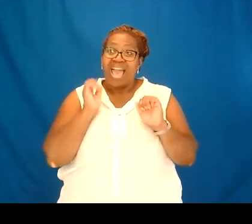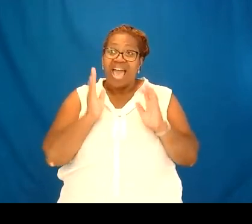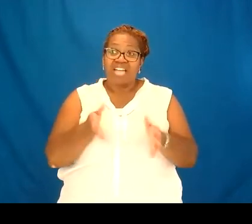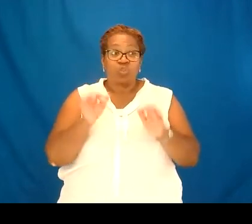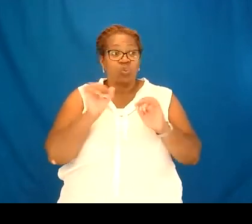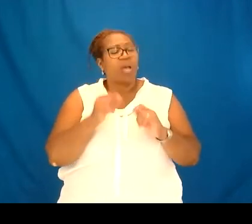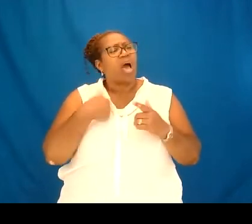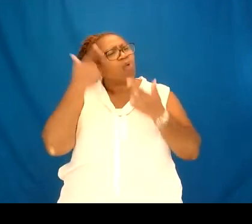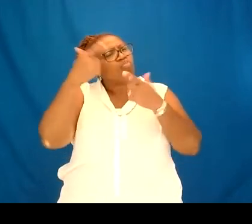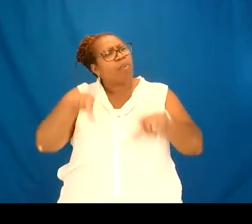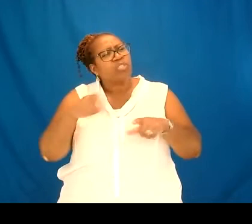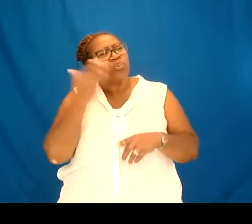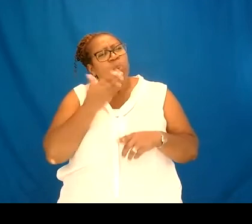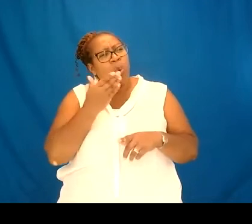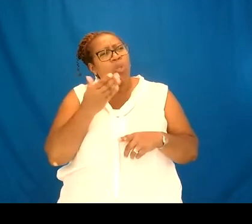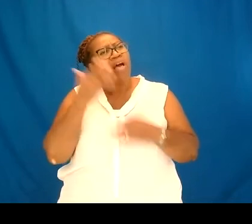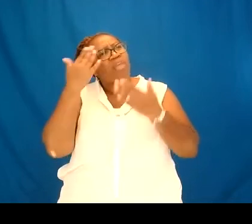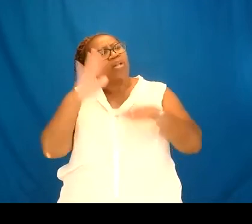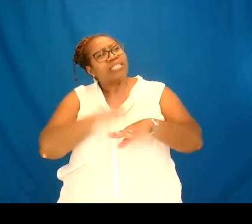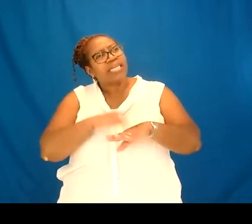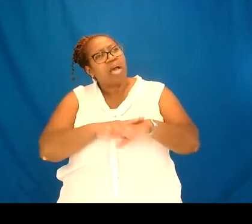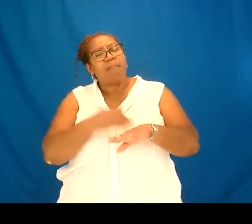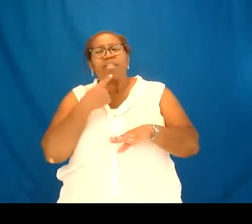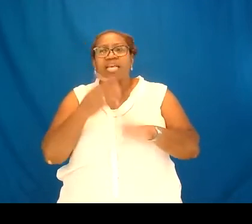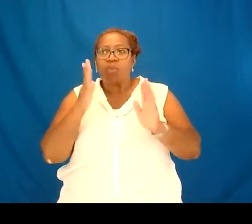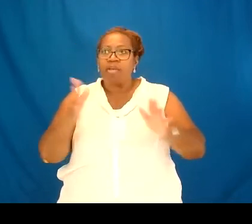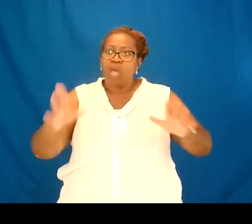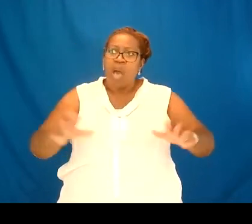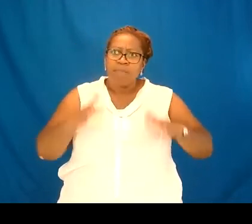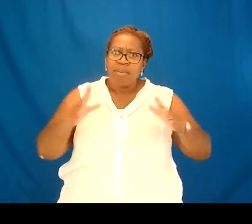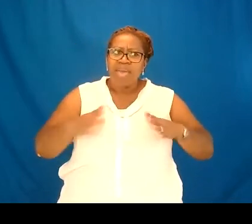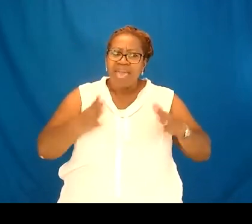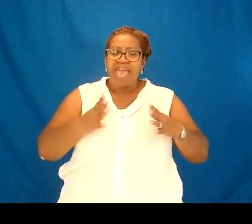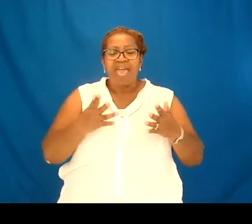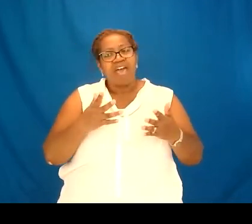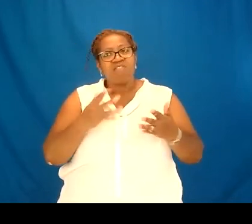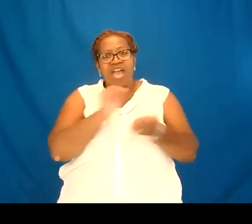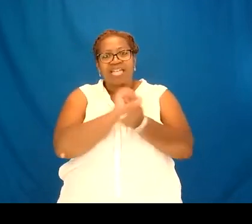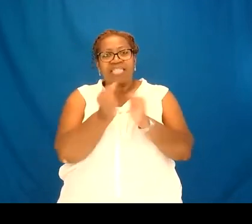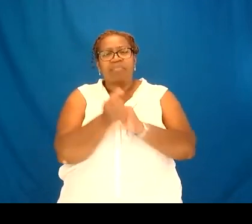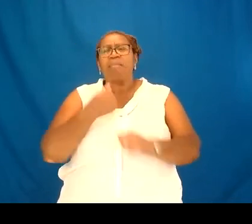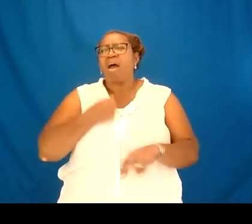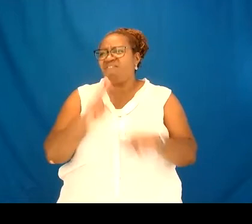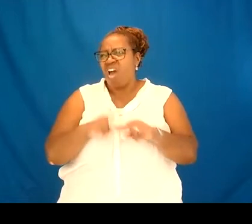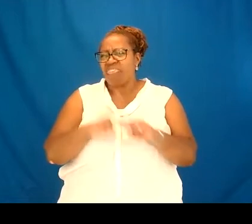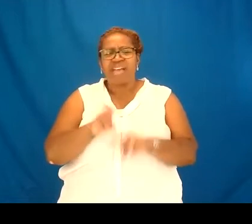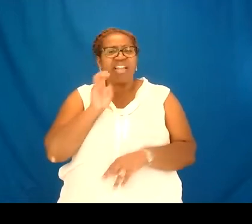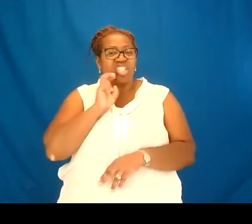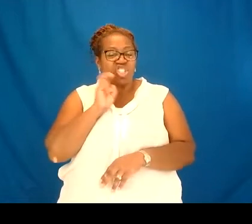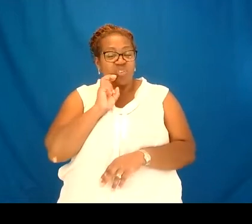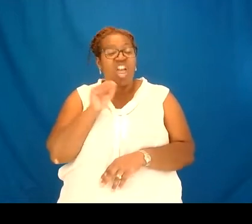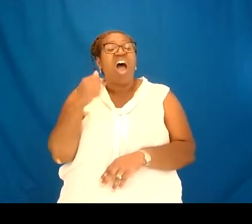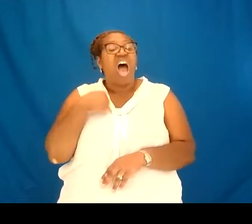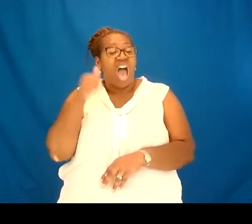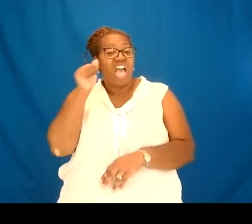boarding school in the holidays to prepare for these exams. Now, because I have a Nigerian dad, I know that the best thing I can do